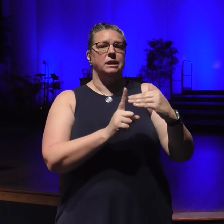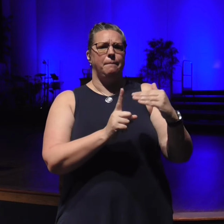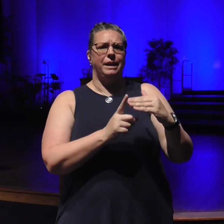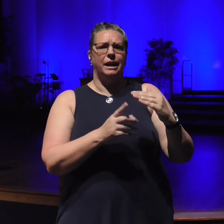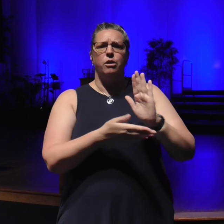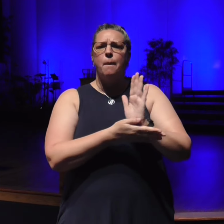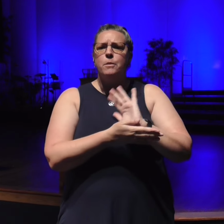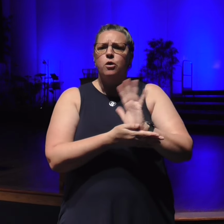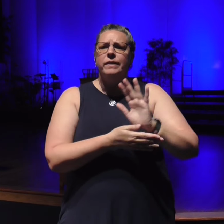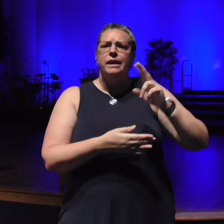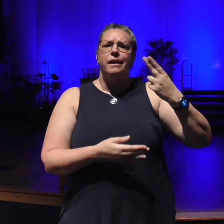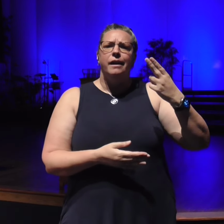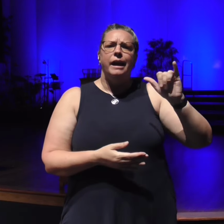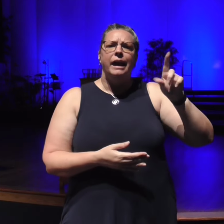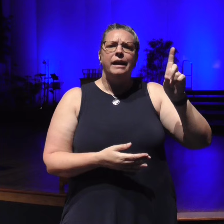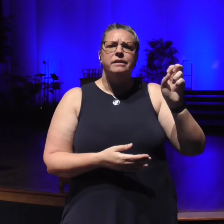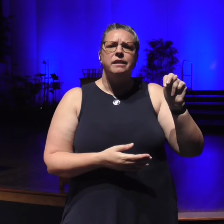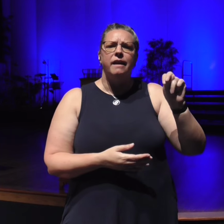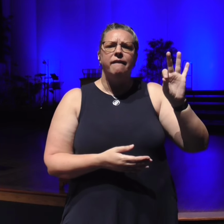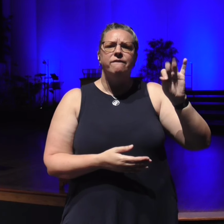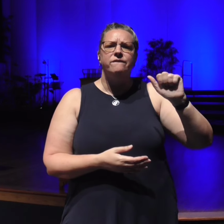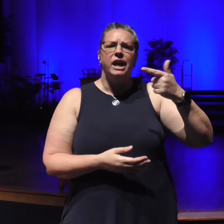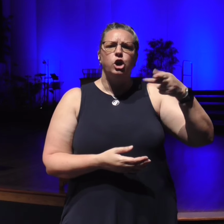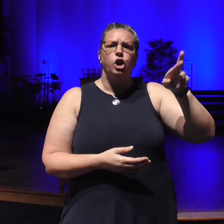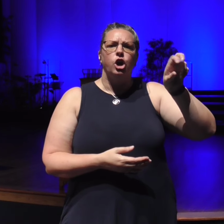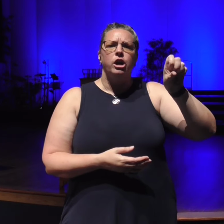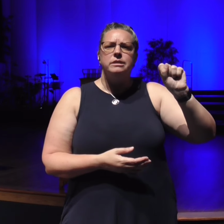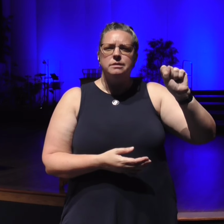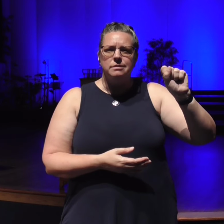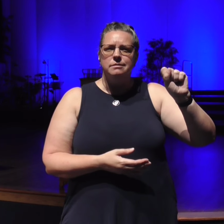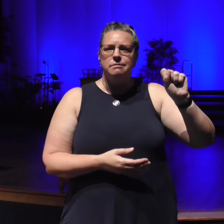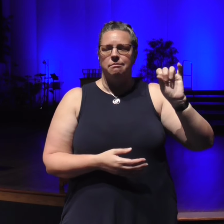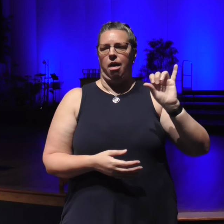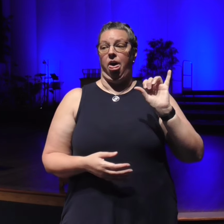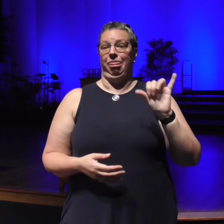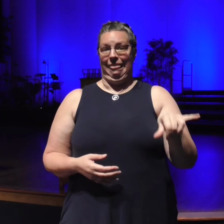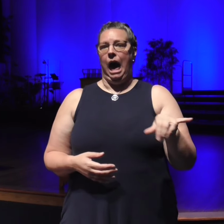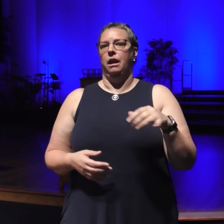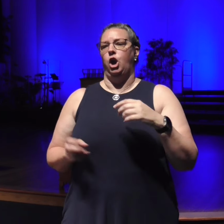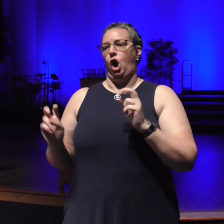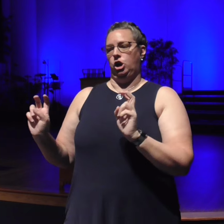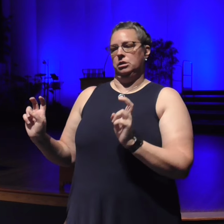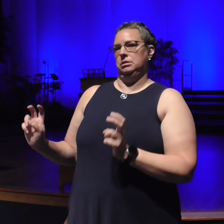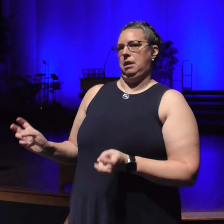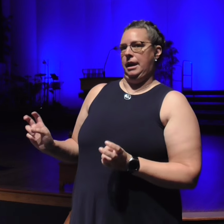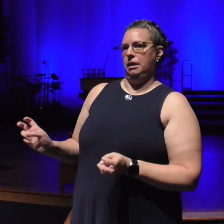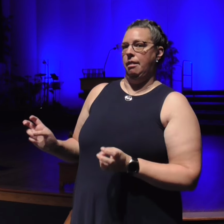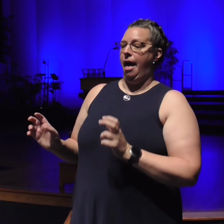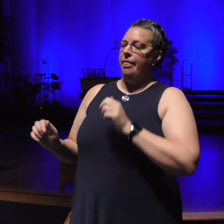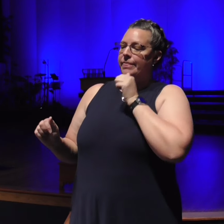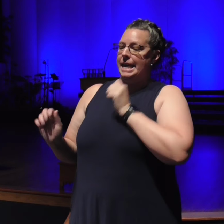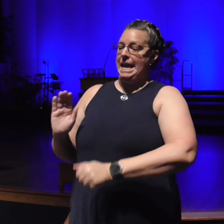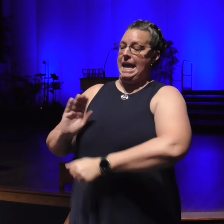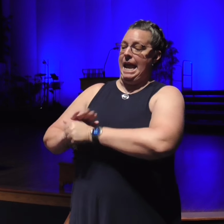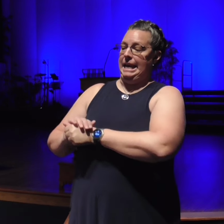remember that? And what her subtitle of this book is, The Hidden Heroes Who Shaped